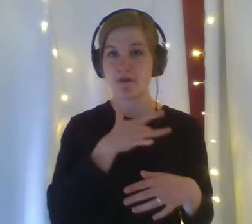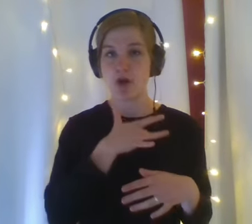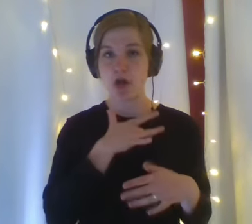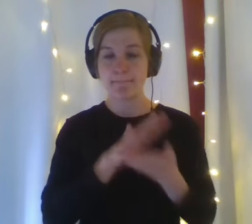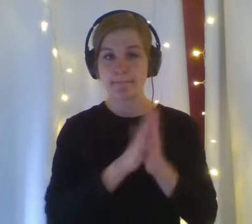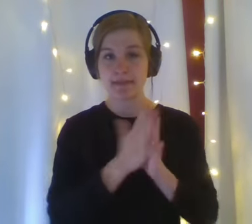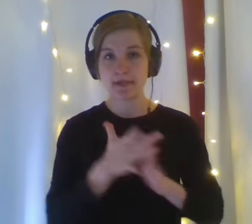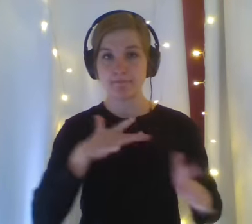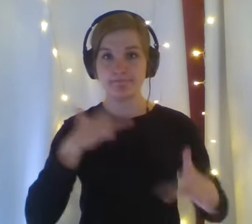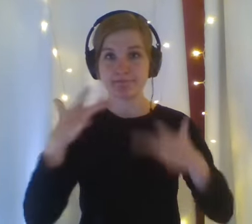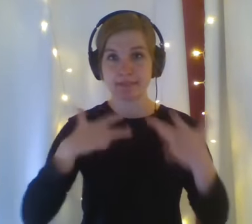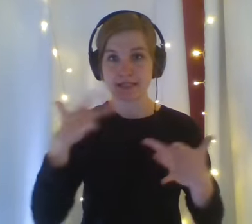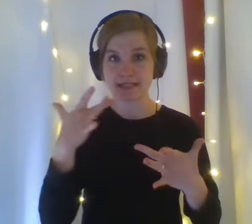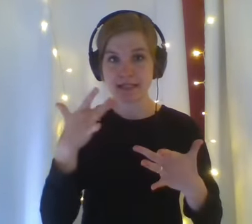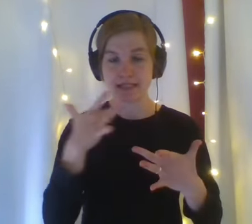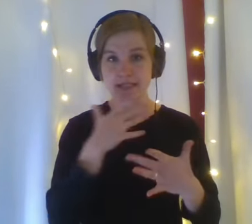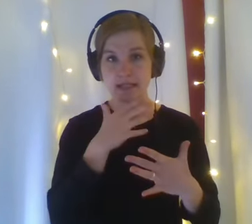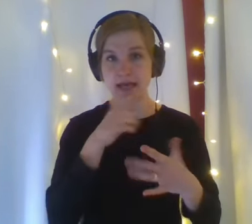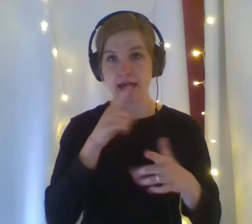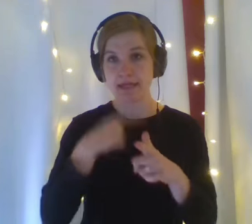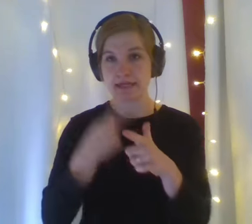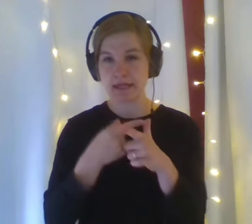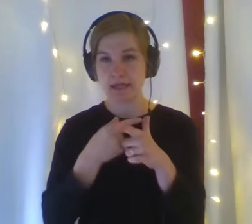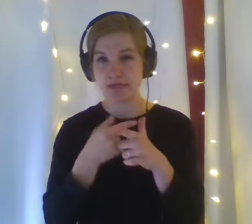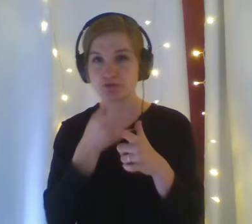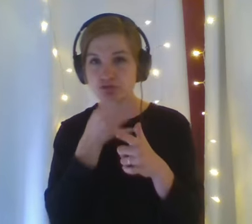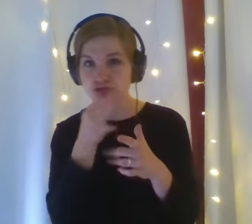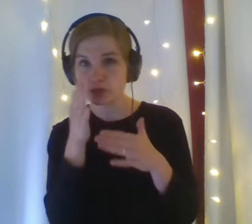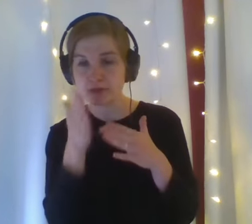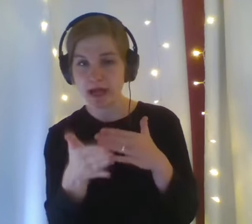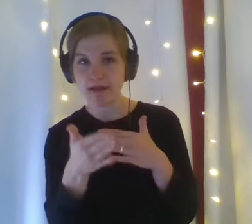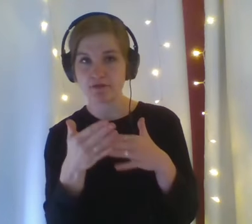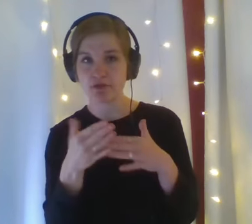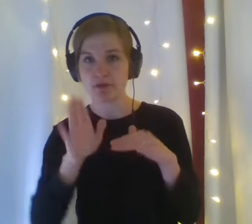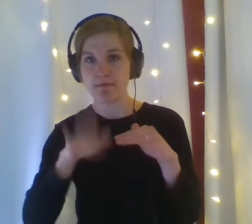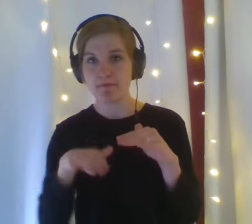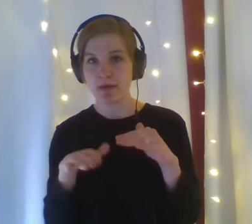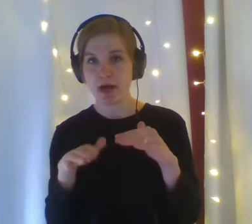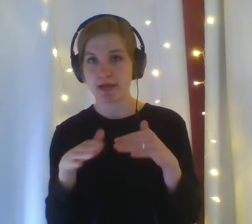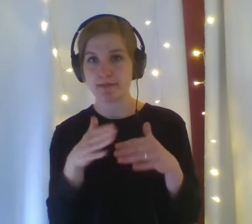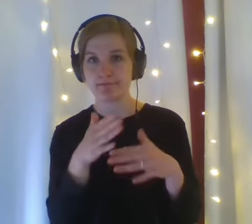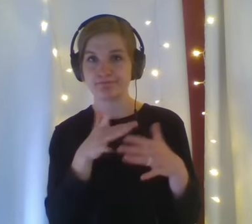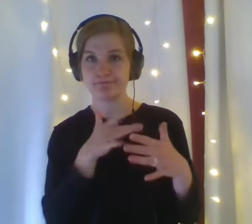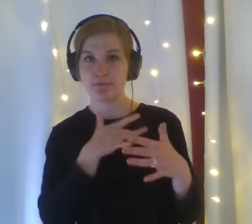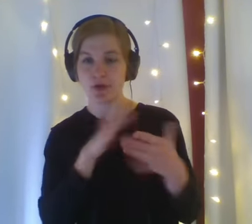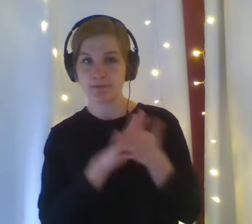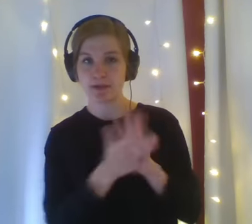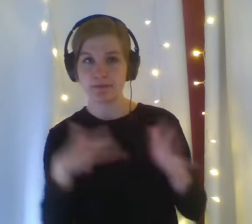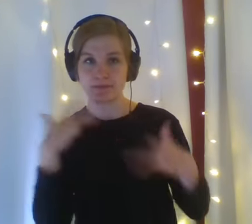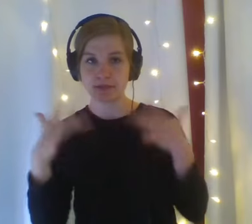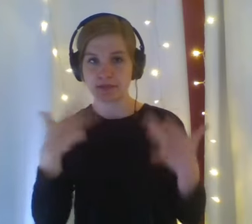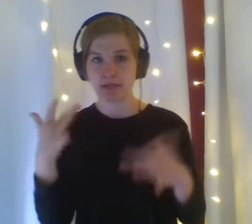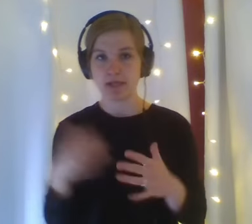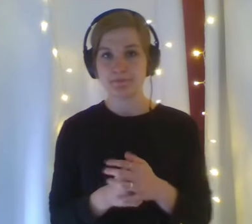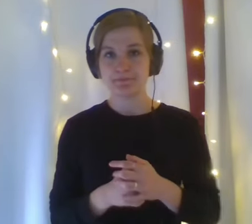later, the bottom half of the heart becomes excited. By having these hollow chambers that can receive and squeeze blood in different directions, and by